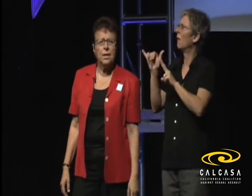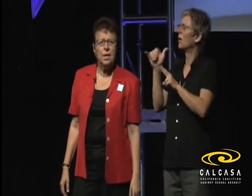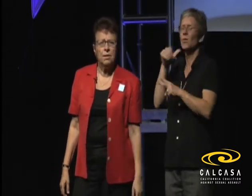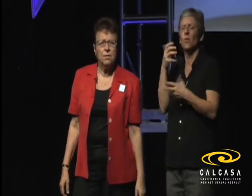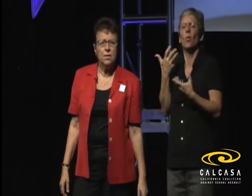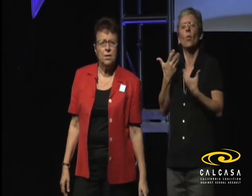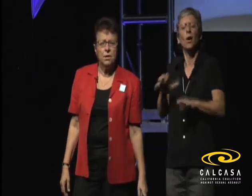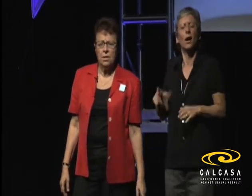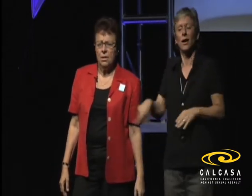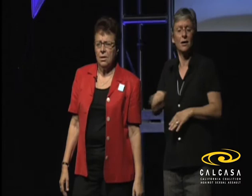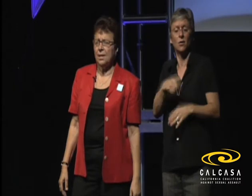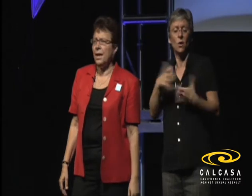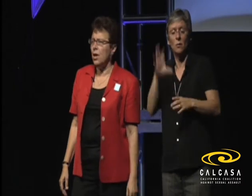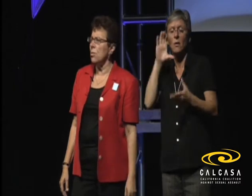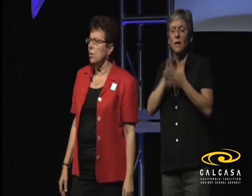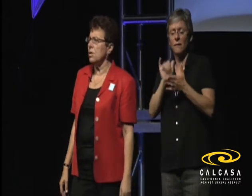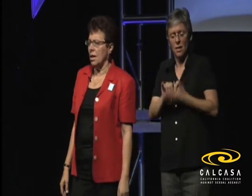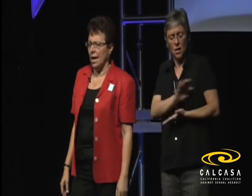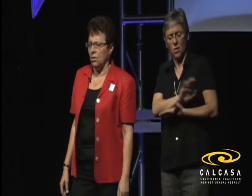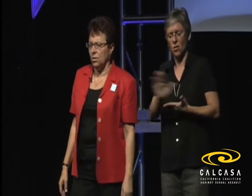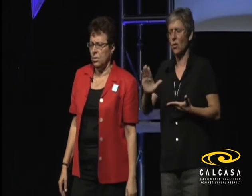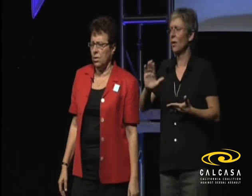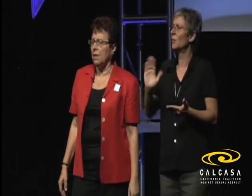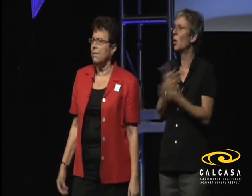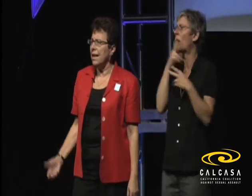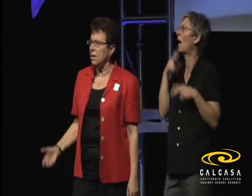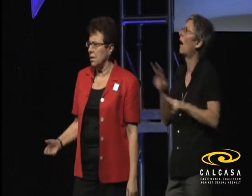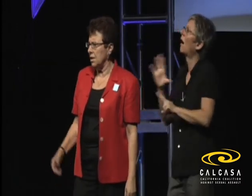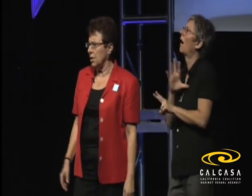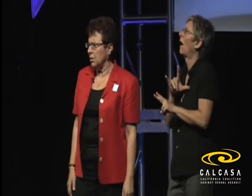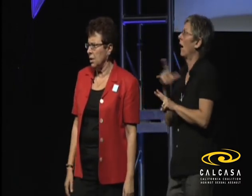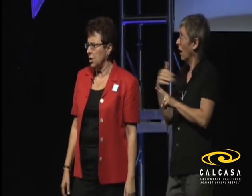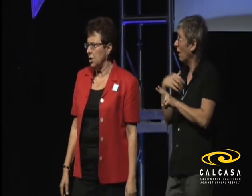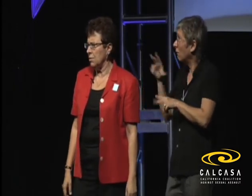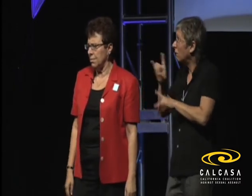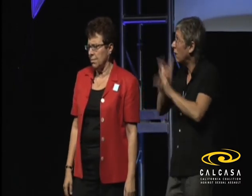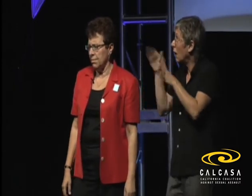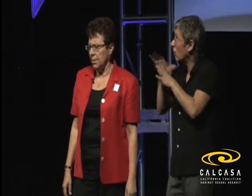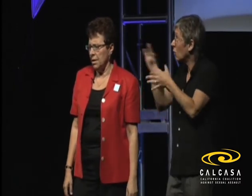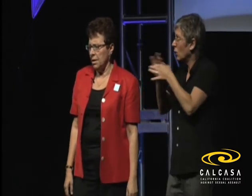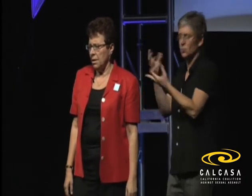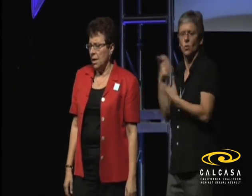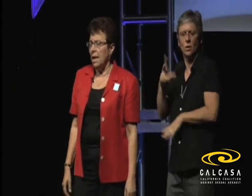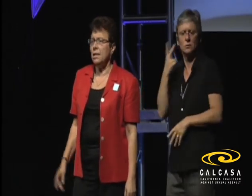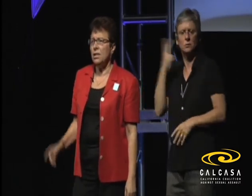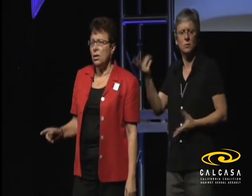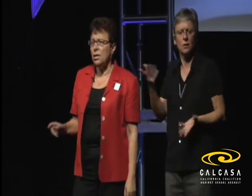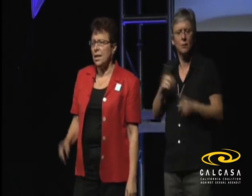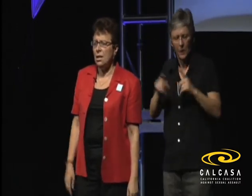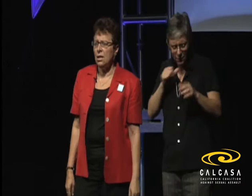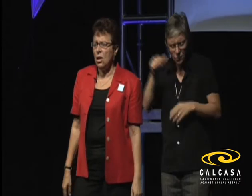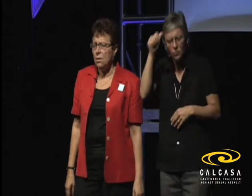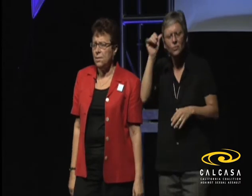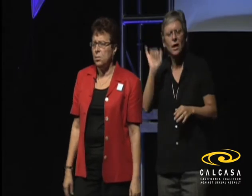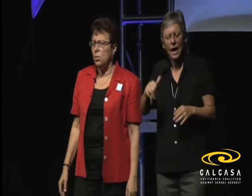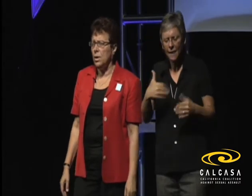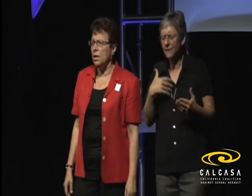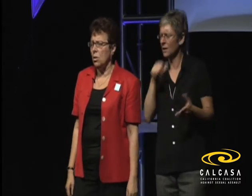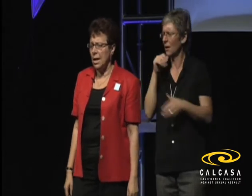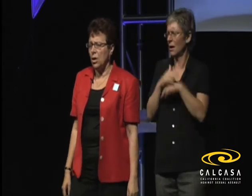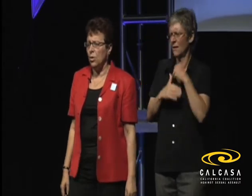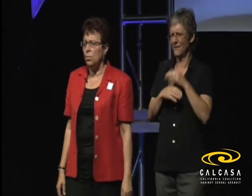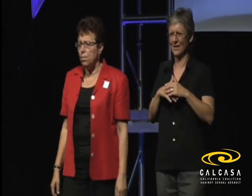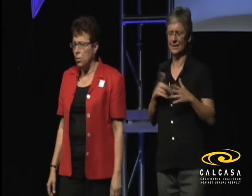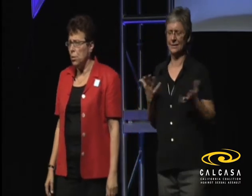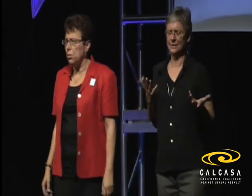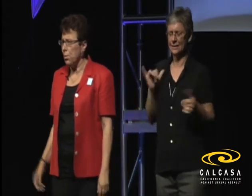want to believe that their music idols could have violence in their relationship. And adults had an uncomfortable window